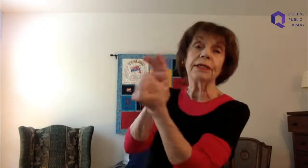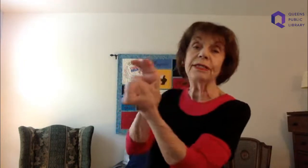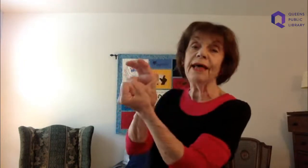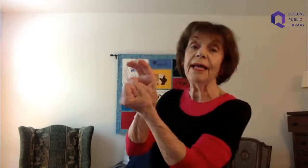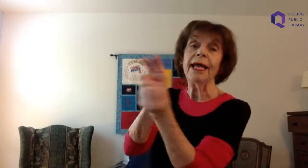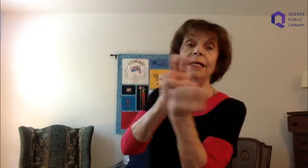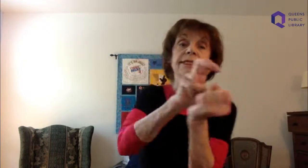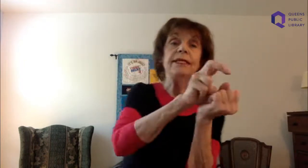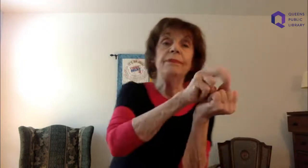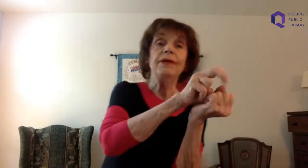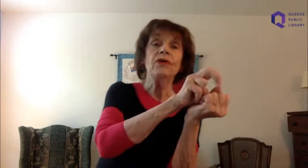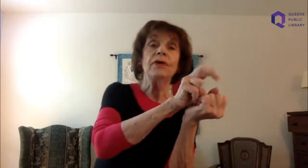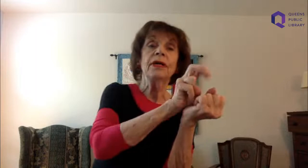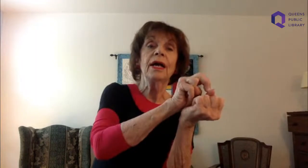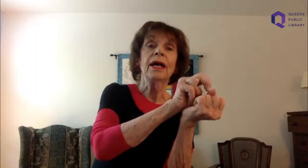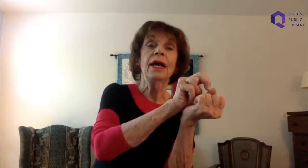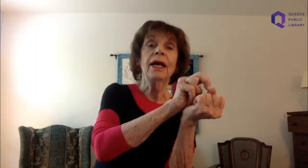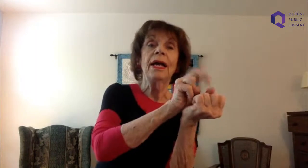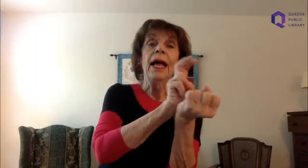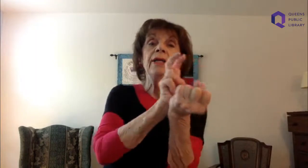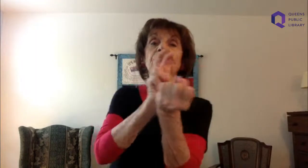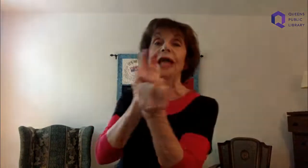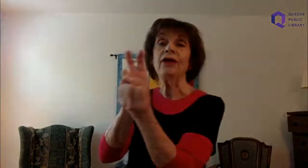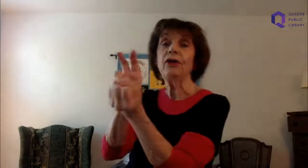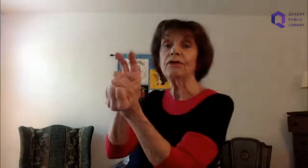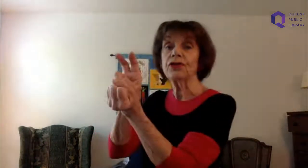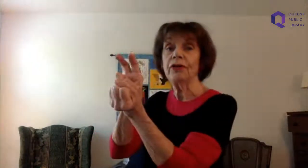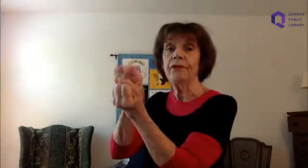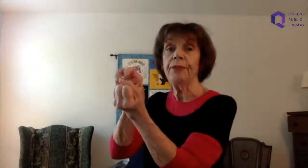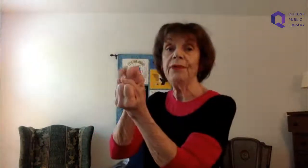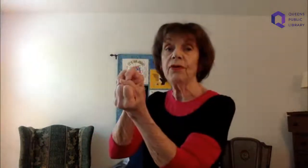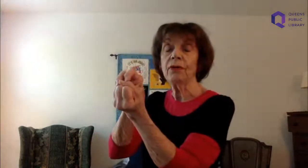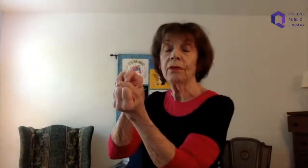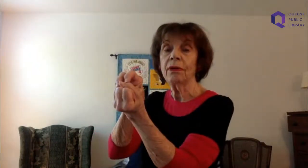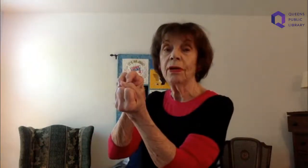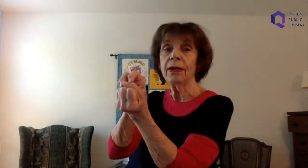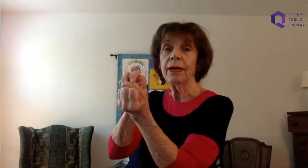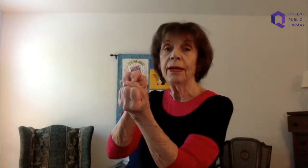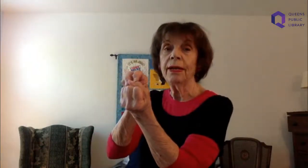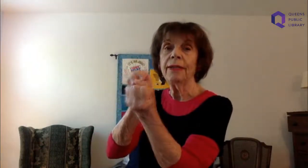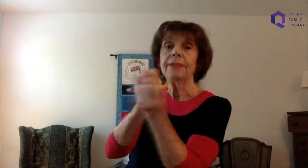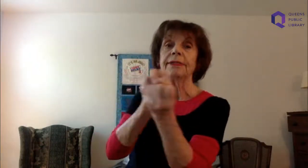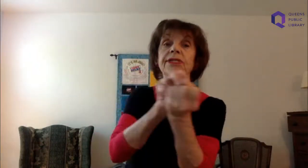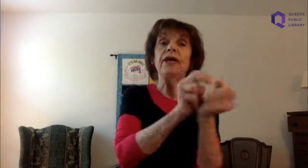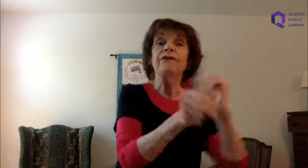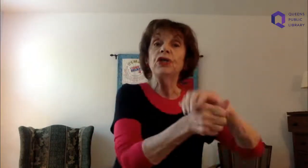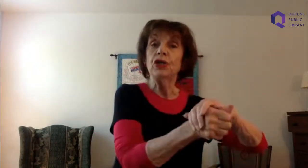that? See the beaver? So now you know the sign for beaver, sign for